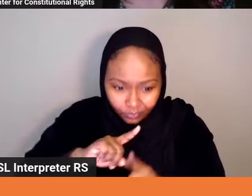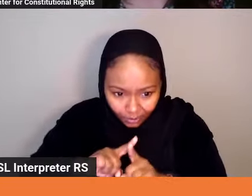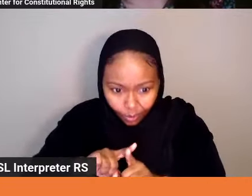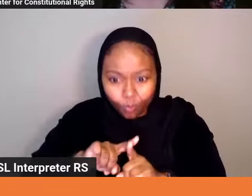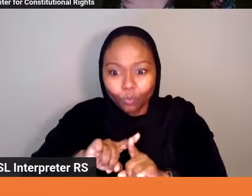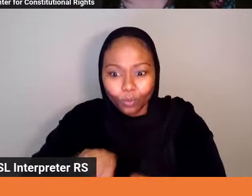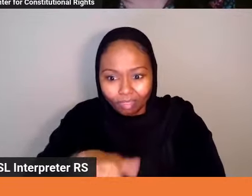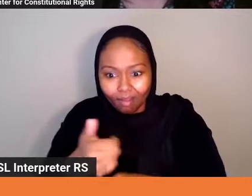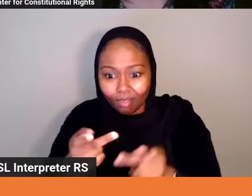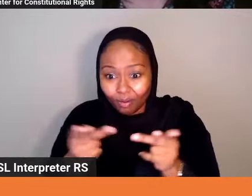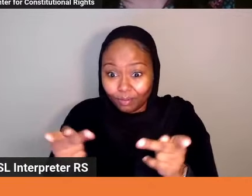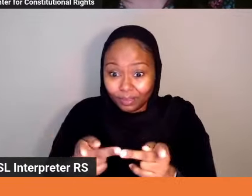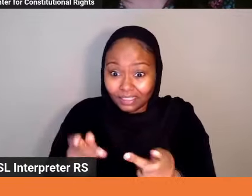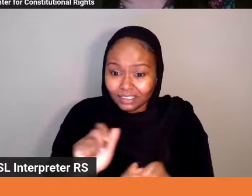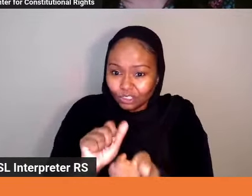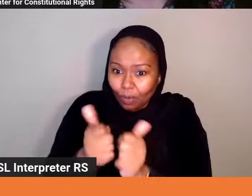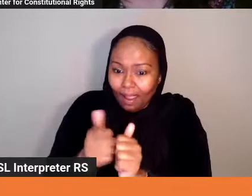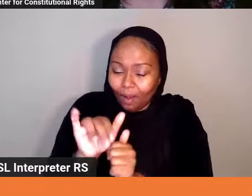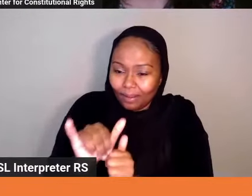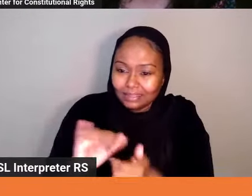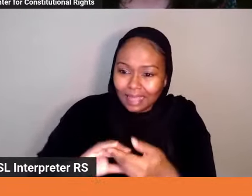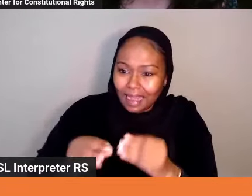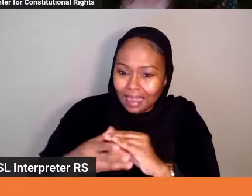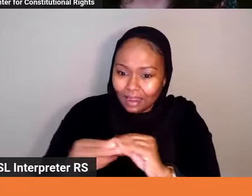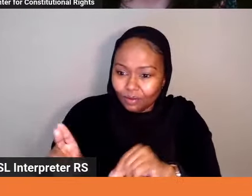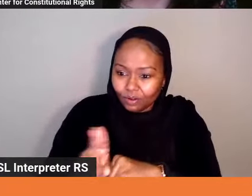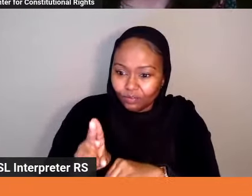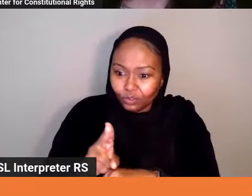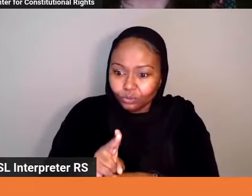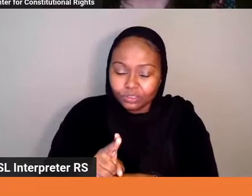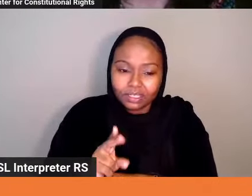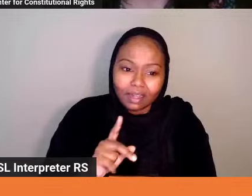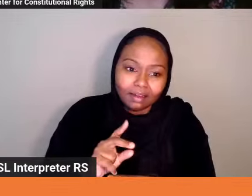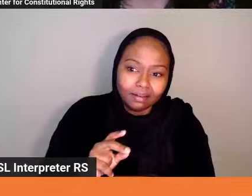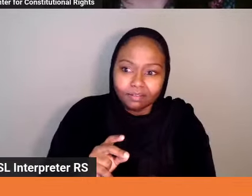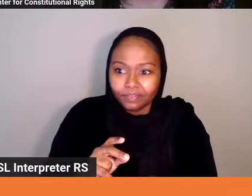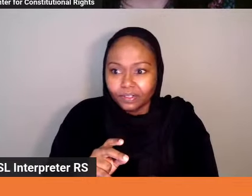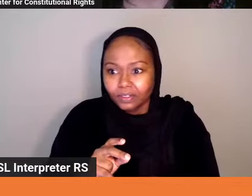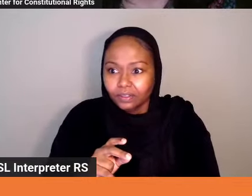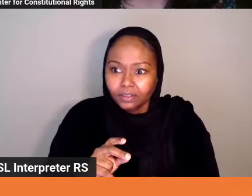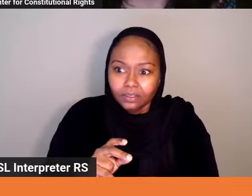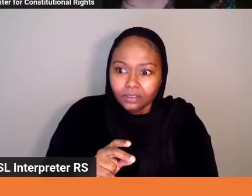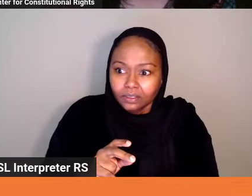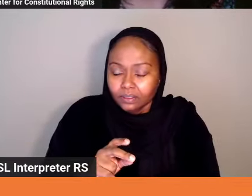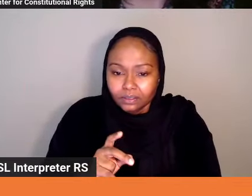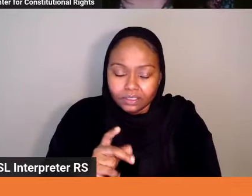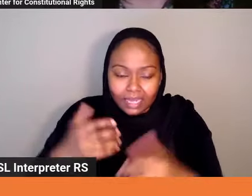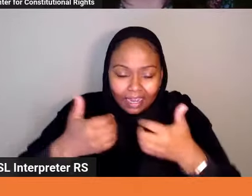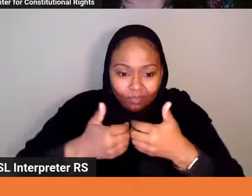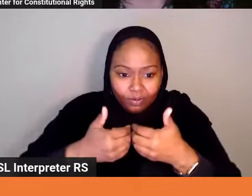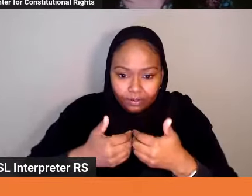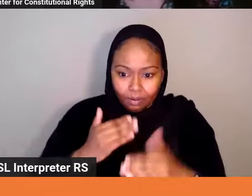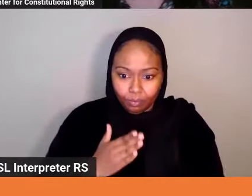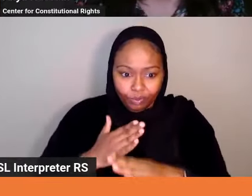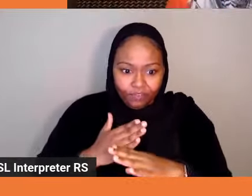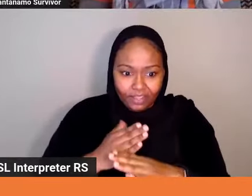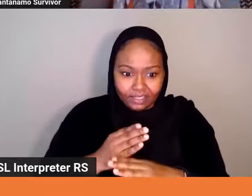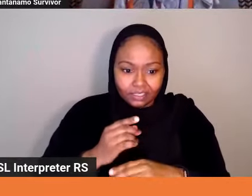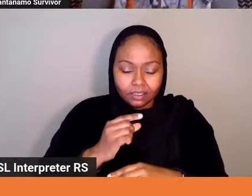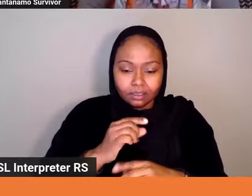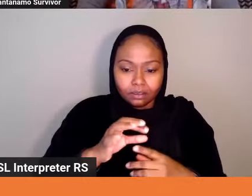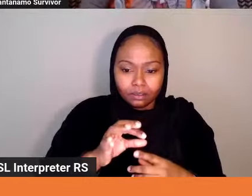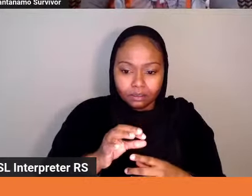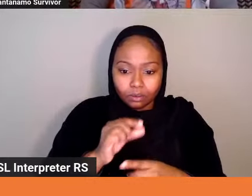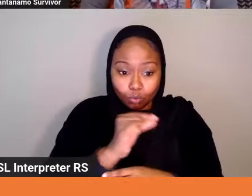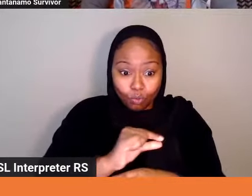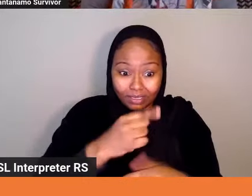So how has the narrative been used to prevent Guantanamo from being part of larger conversations around mass incarceration, for example?